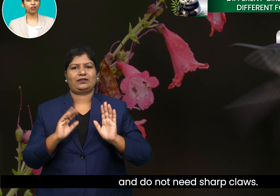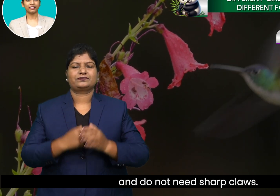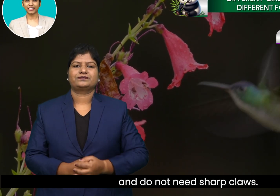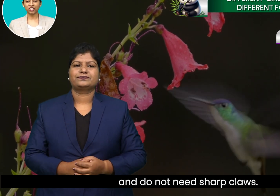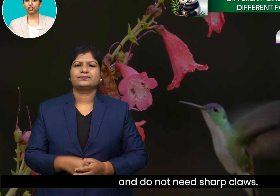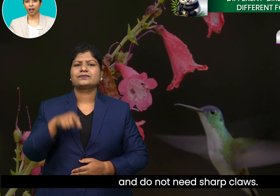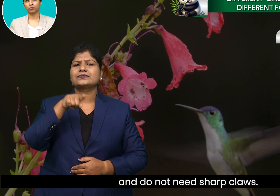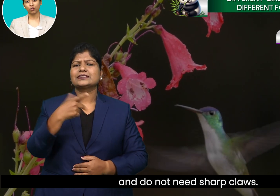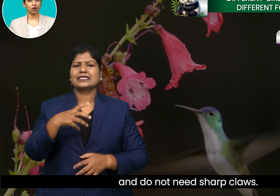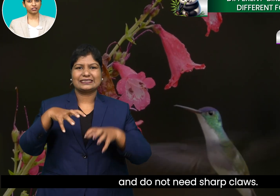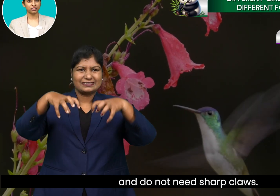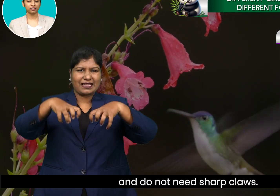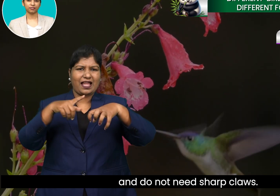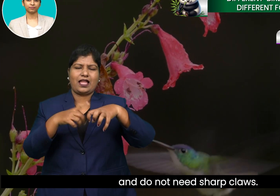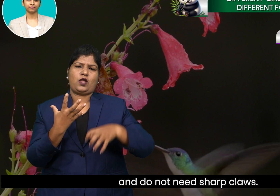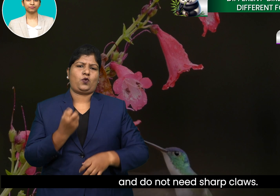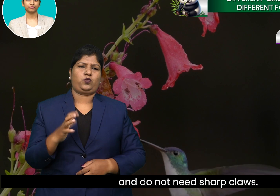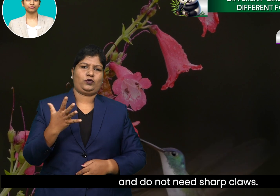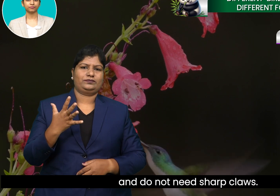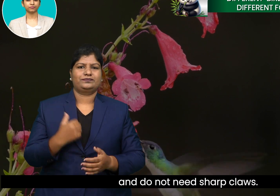and do not need sharp claws.